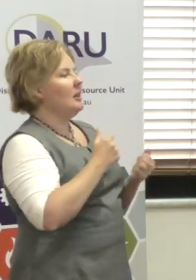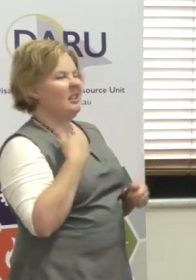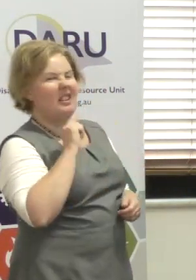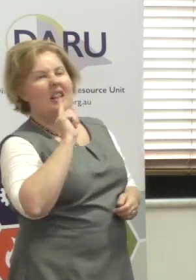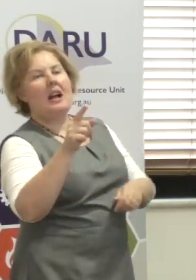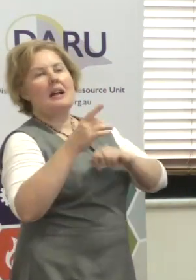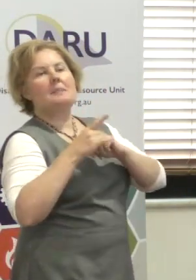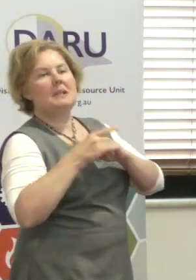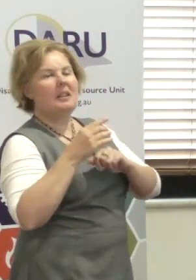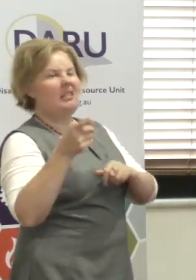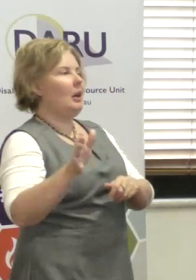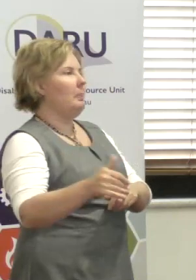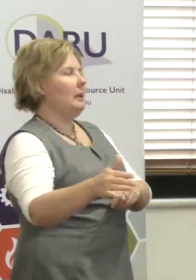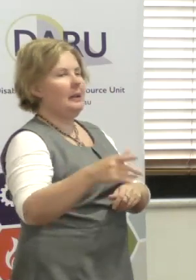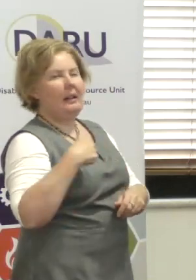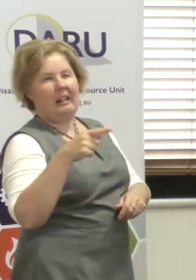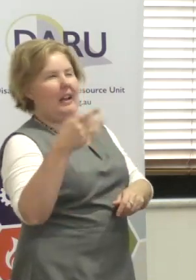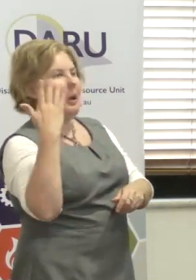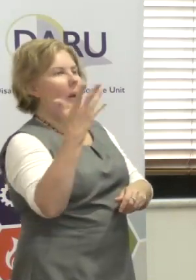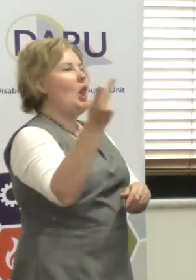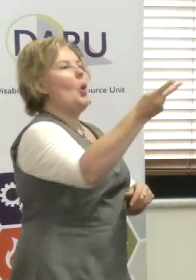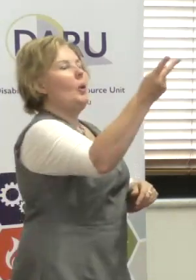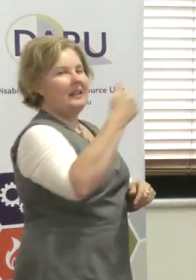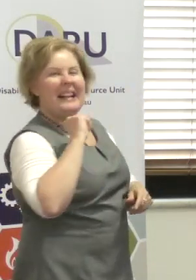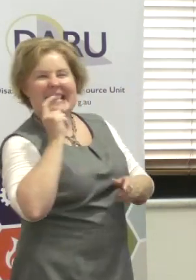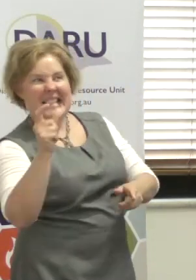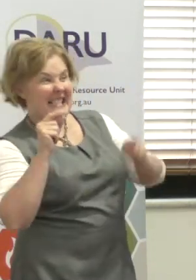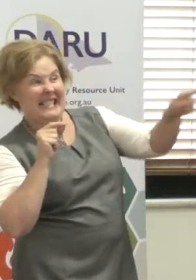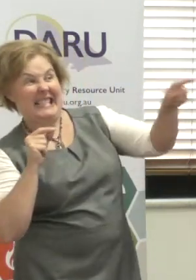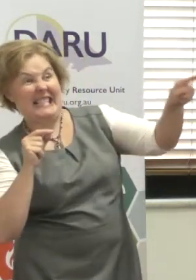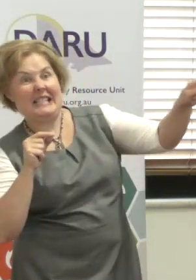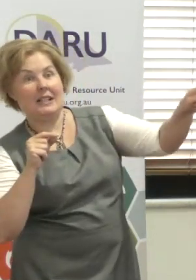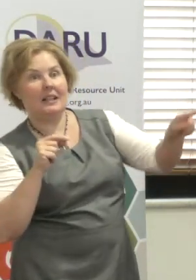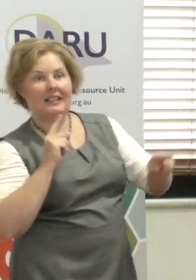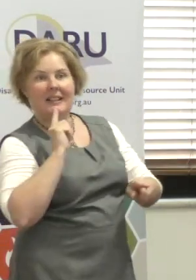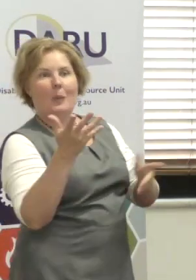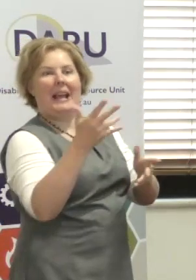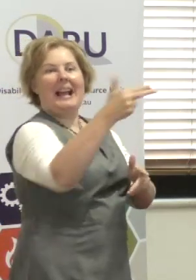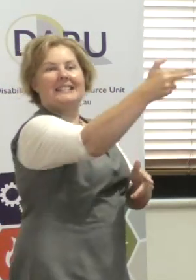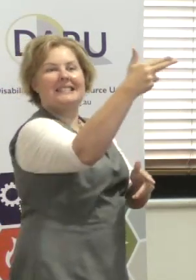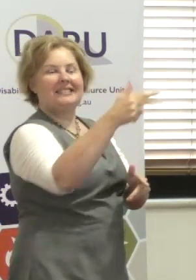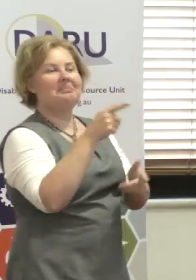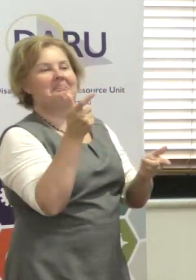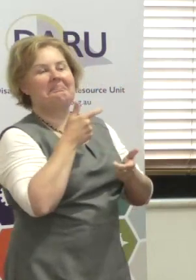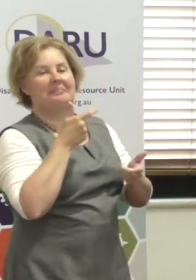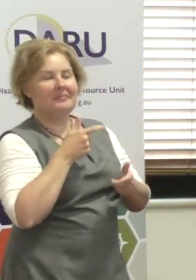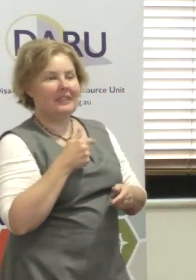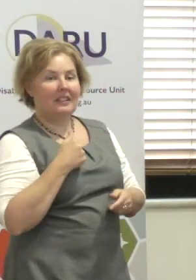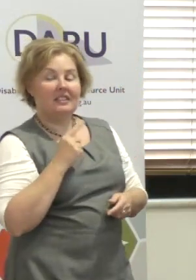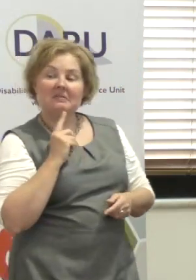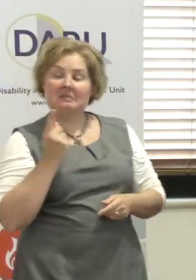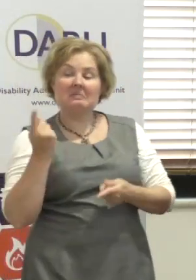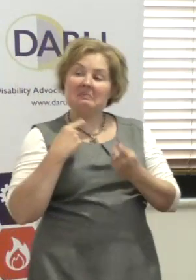hopeless and he doesn't know what to look for, so I have to yell out the window. But we go hunting together. And so I started hearing more of